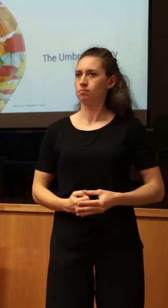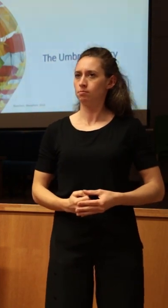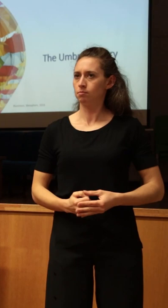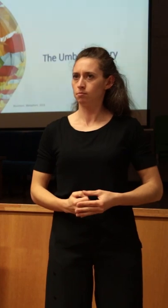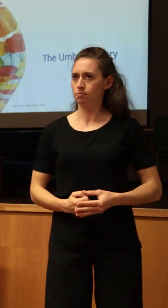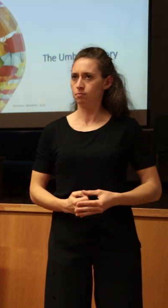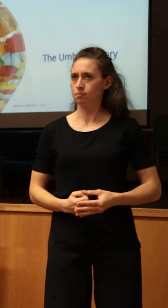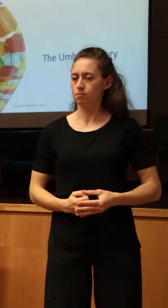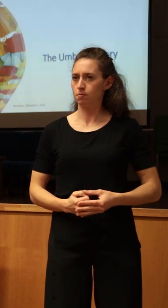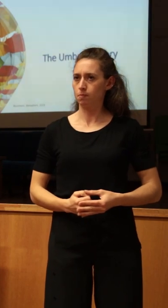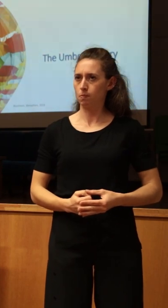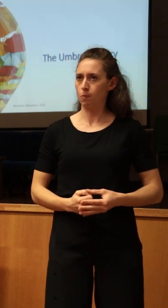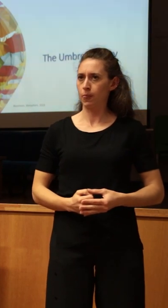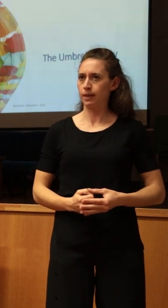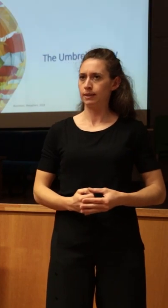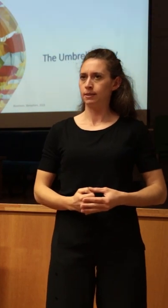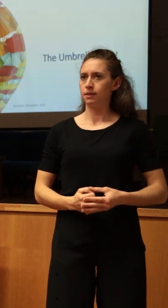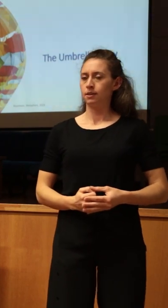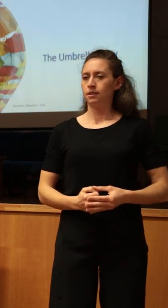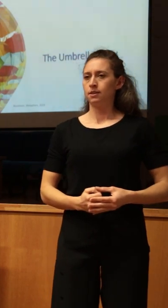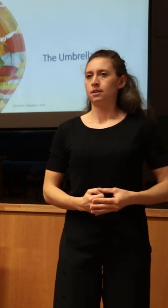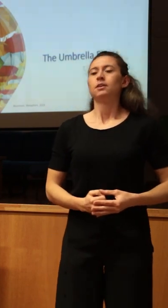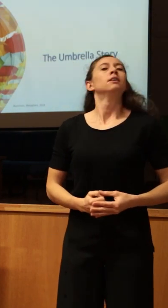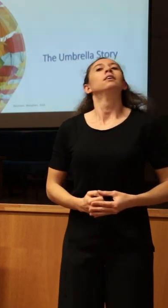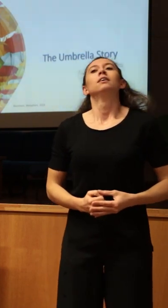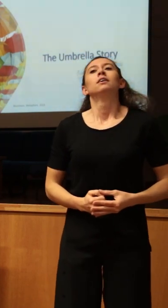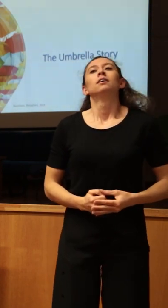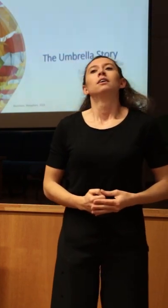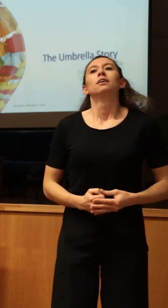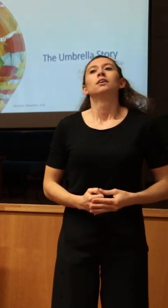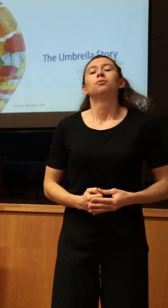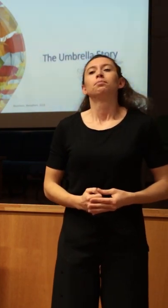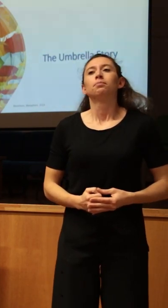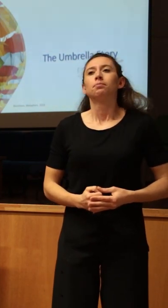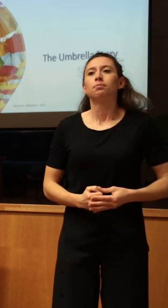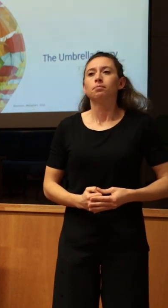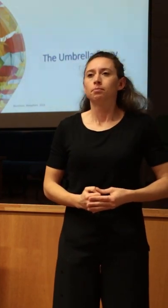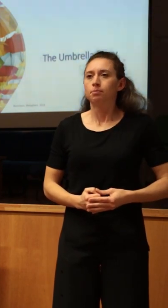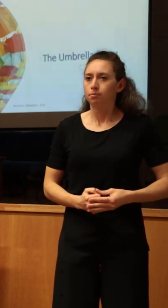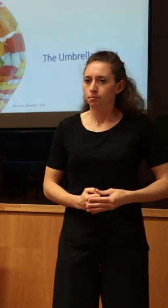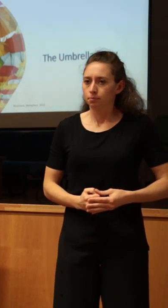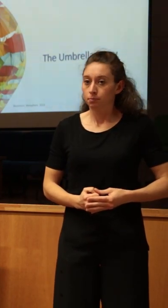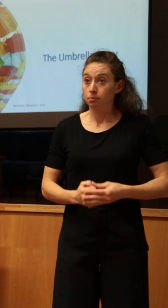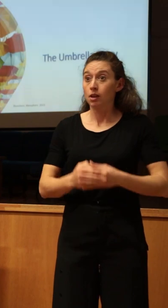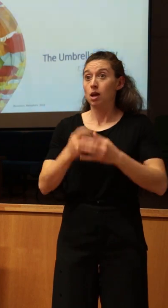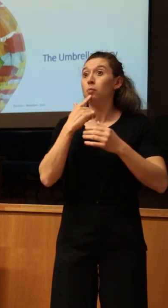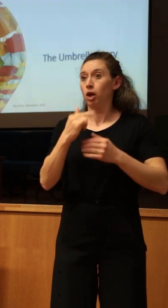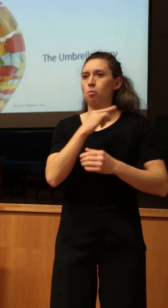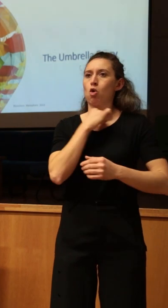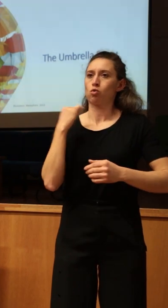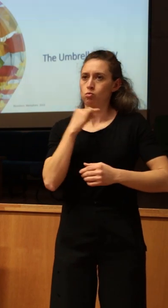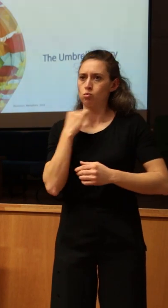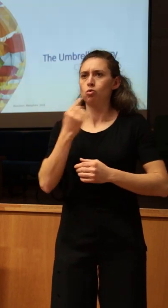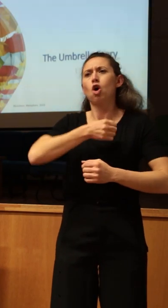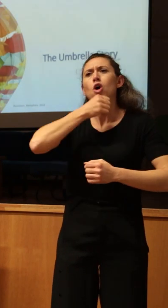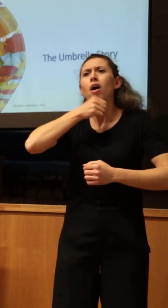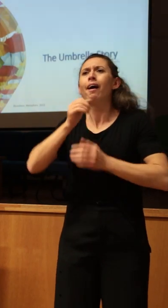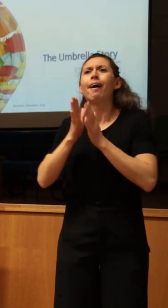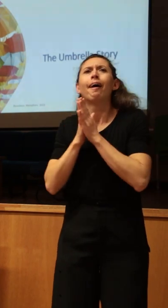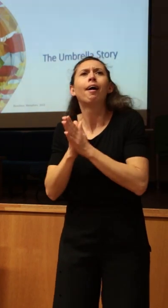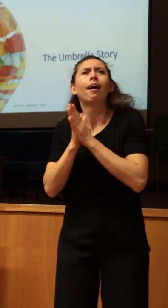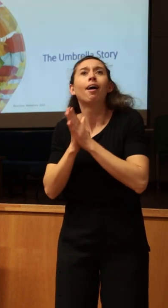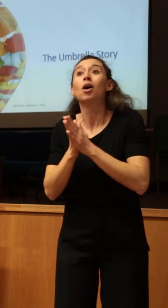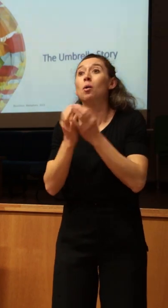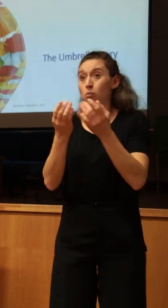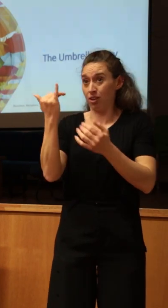elderly and the priests, and they were praying, supposedly. Entonces, they had faith. Los sacerdotes, los ancianos estaban orando porque tenían